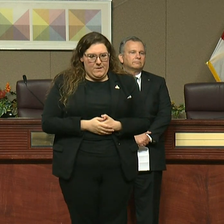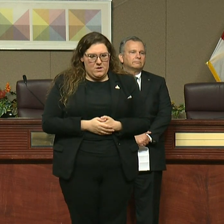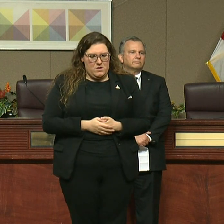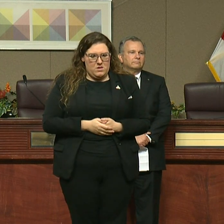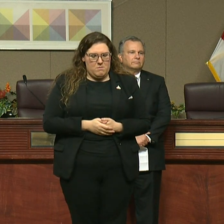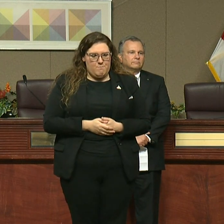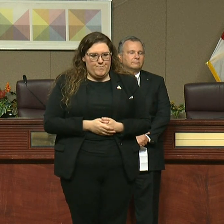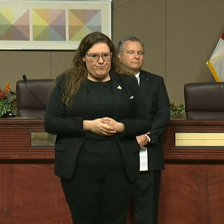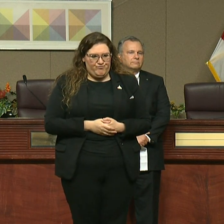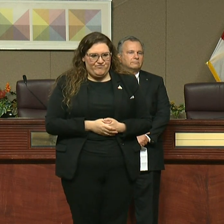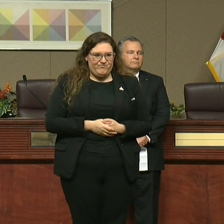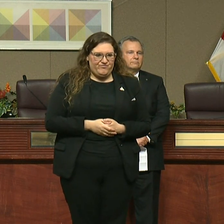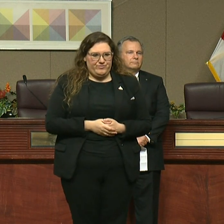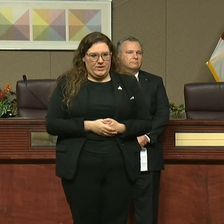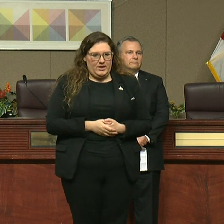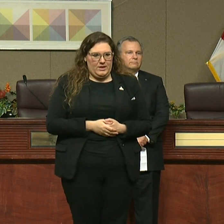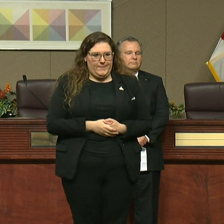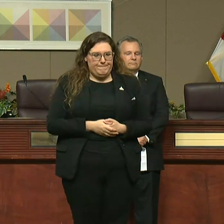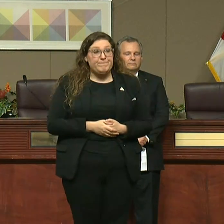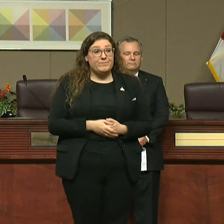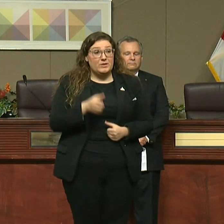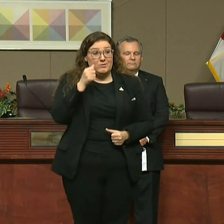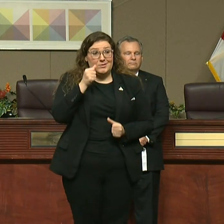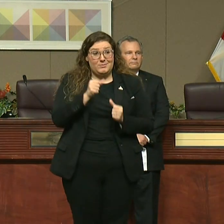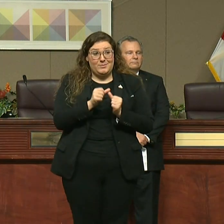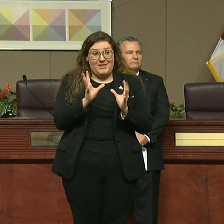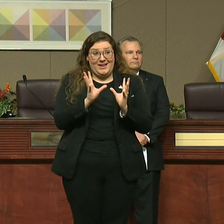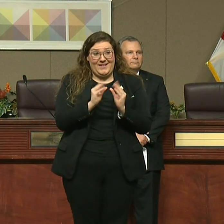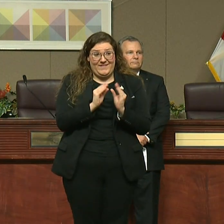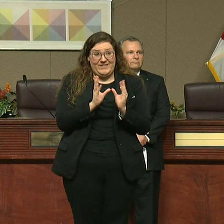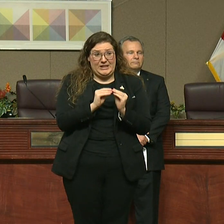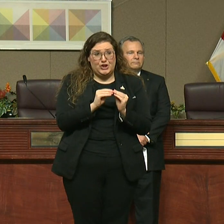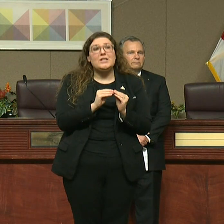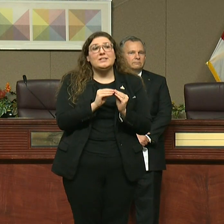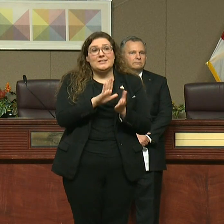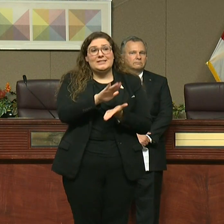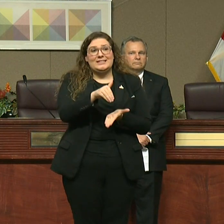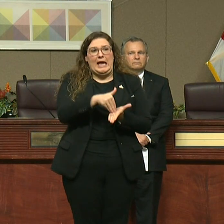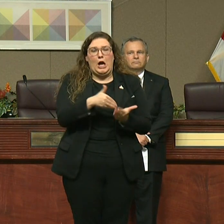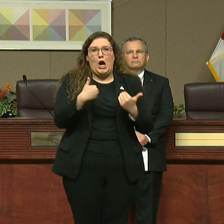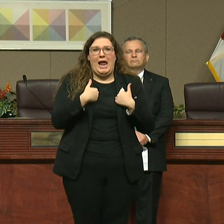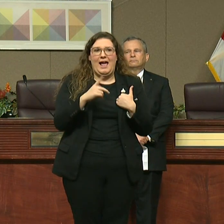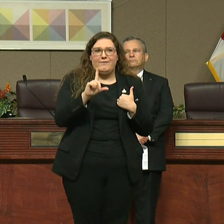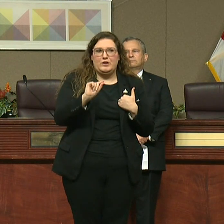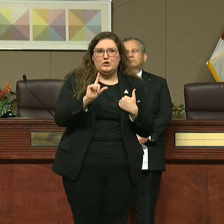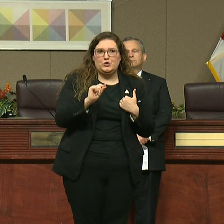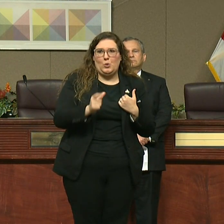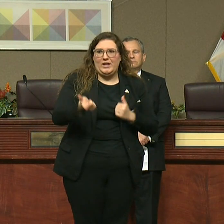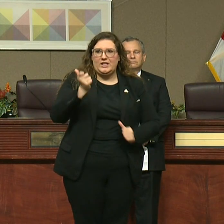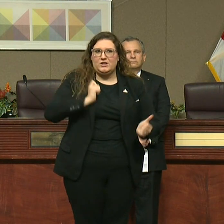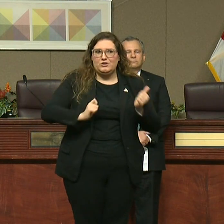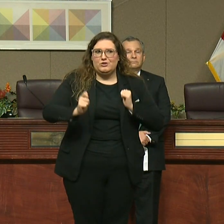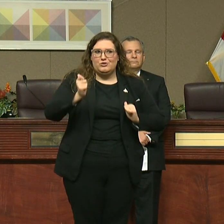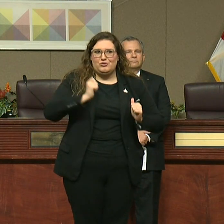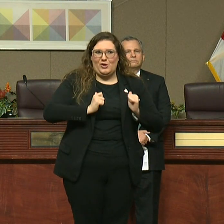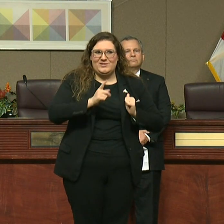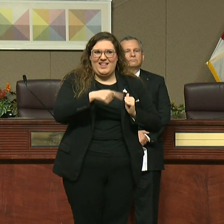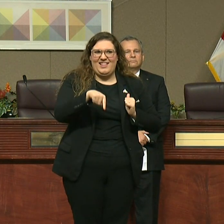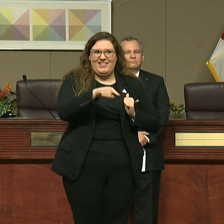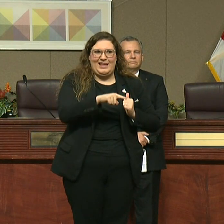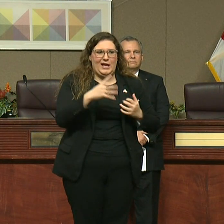the shows that had booked, for example, with the convention center, had